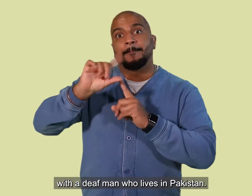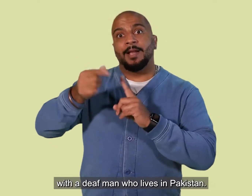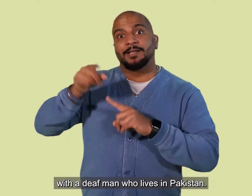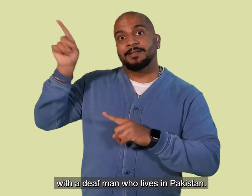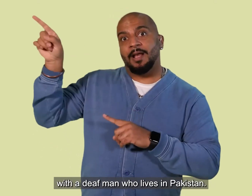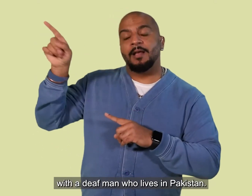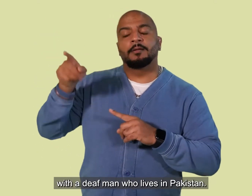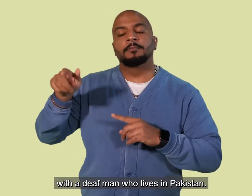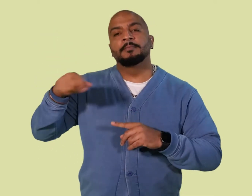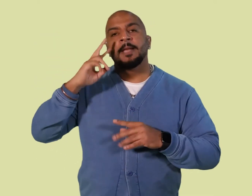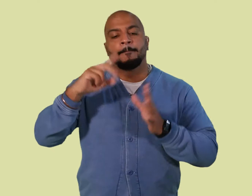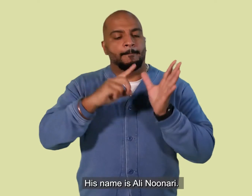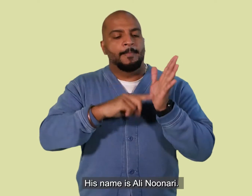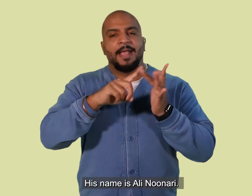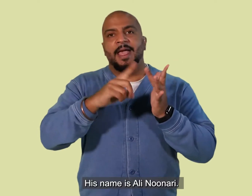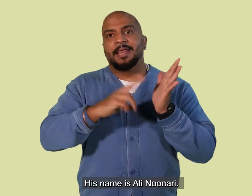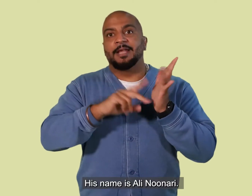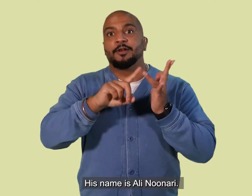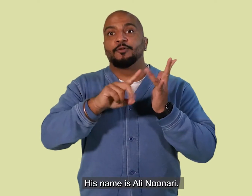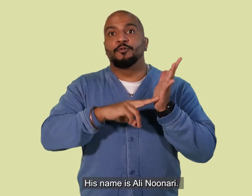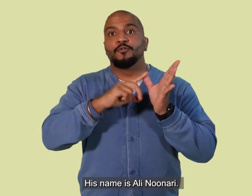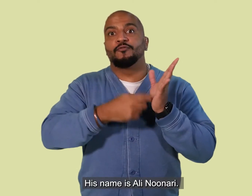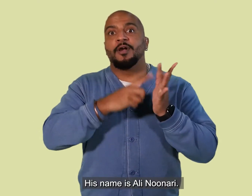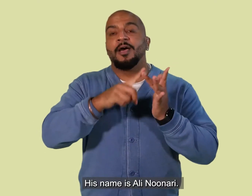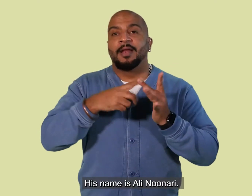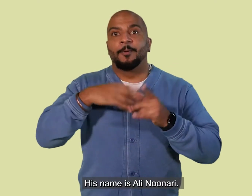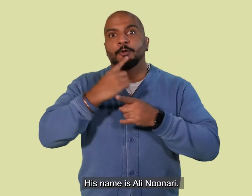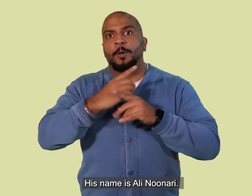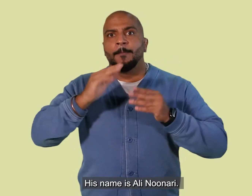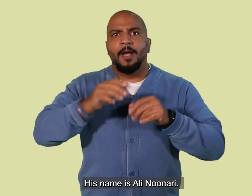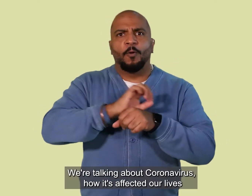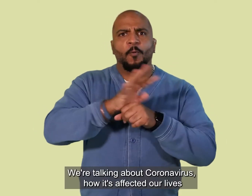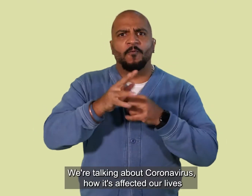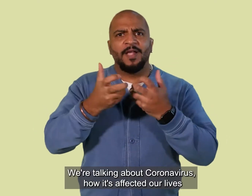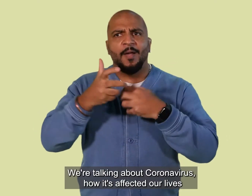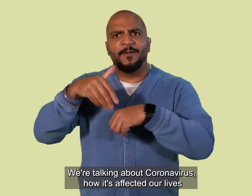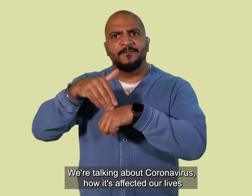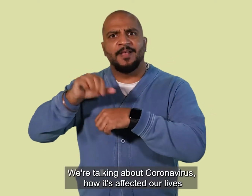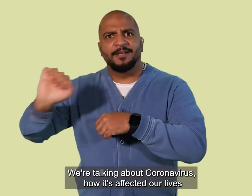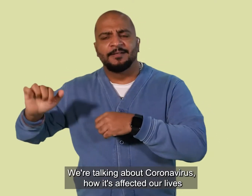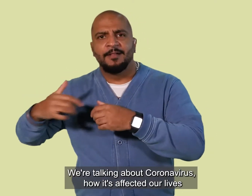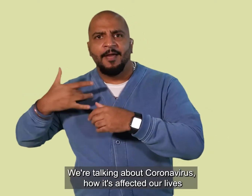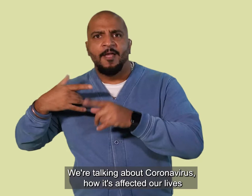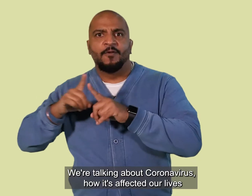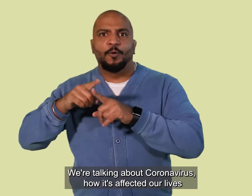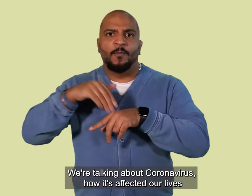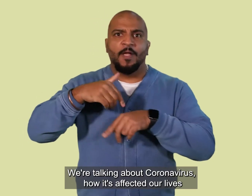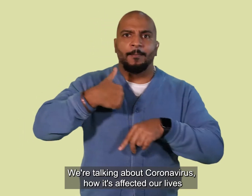lives in Pakistan. His name is Ali Noonari. We're talking about Coronavirus, how it's affected our lives